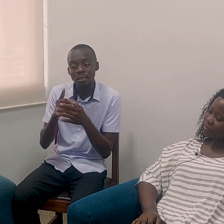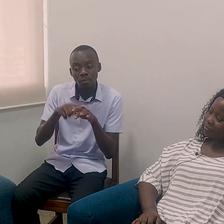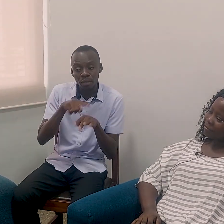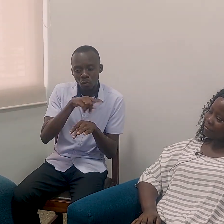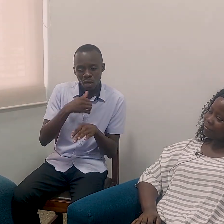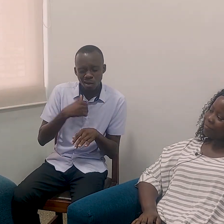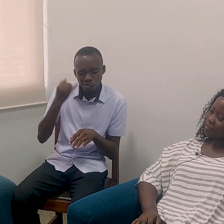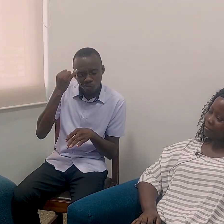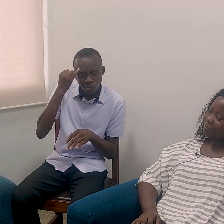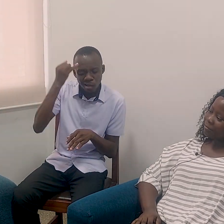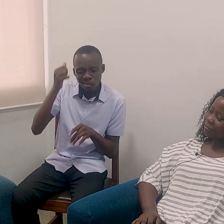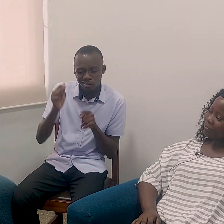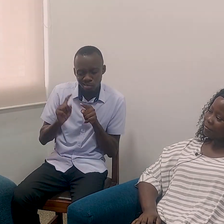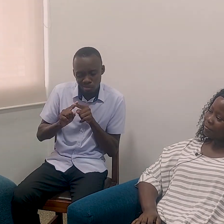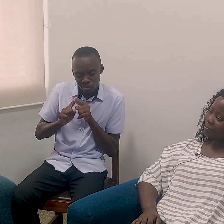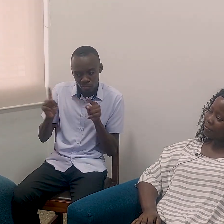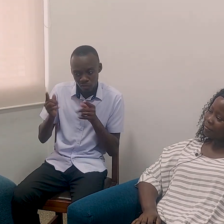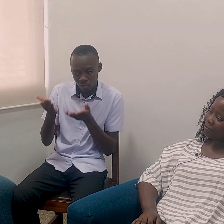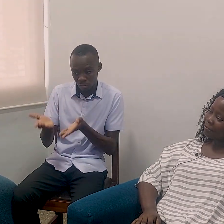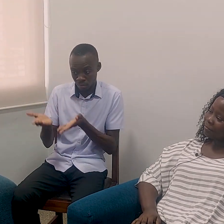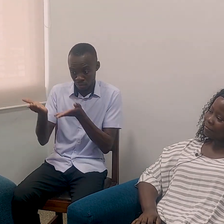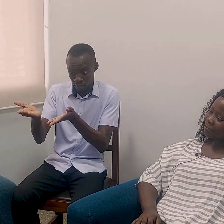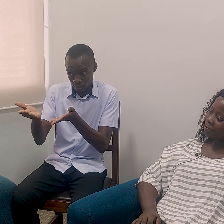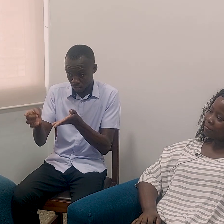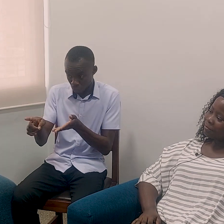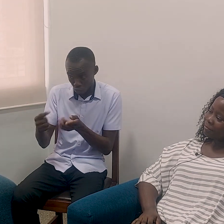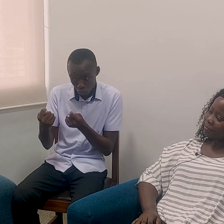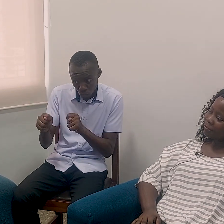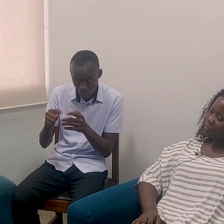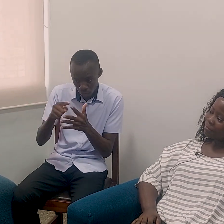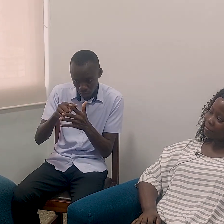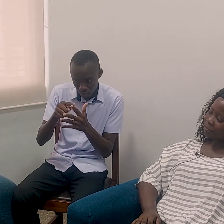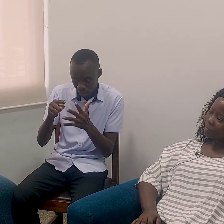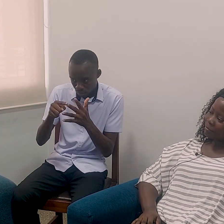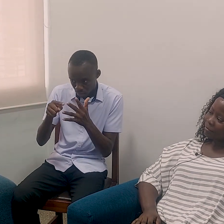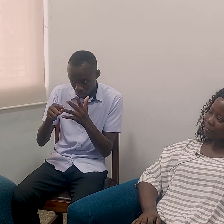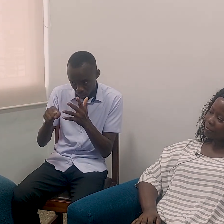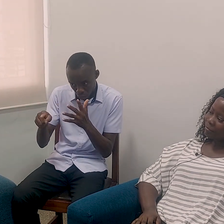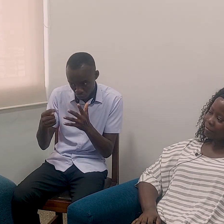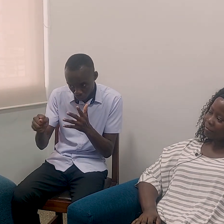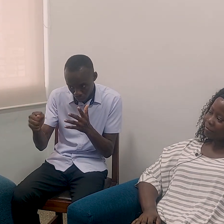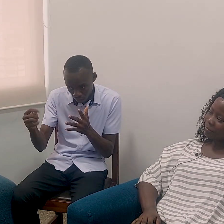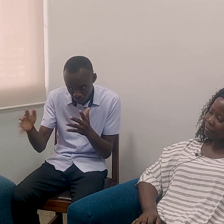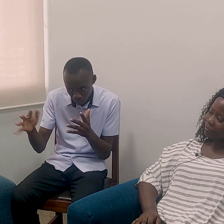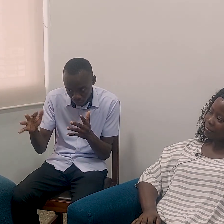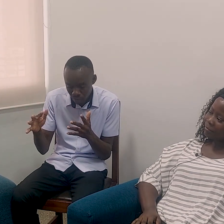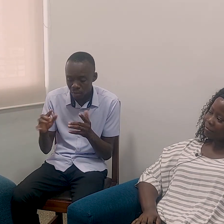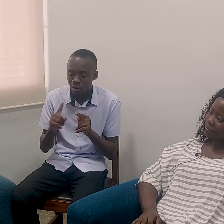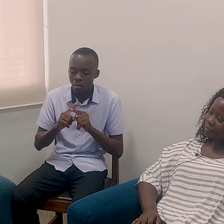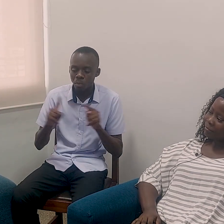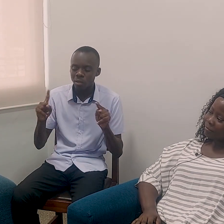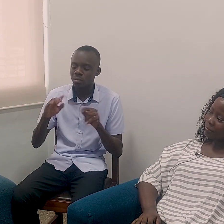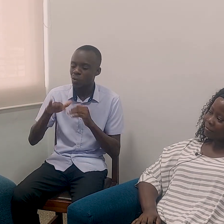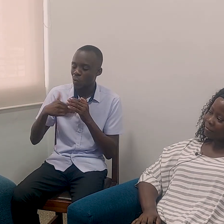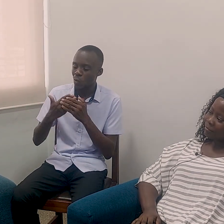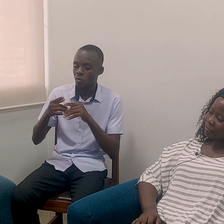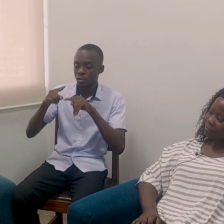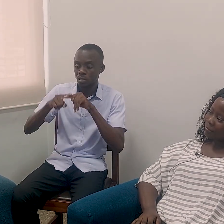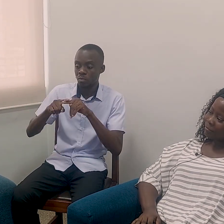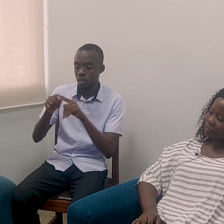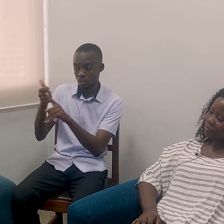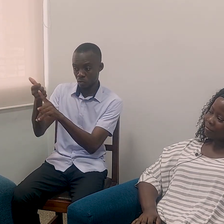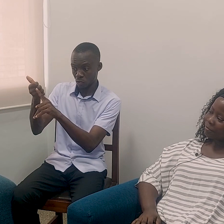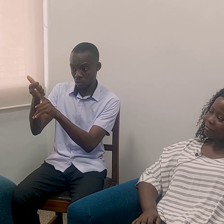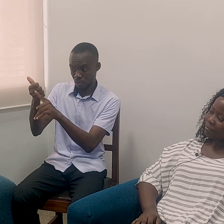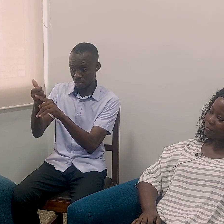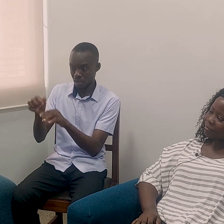make suggestions, right? You'll be like, okay, well, have you tried this? Have you tried that? Based on what? But it's always based on the input that you